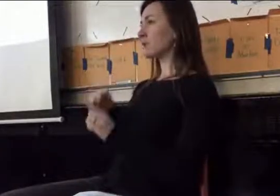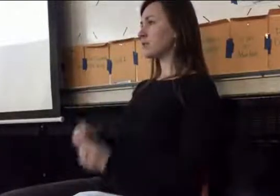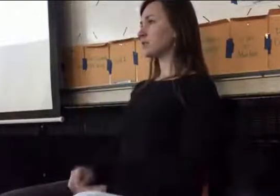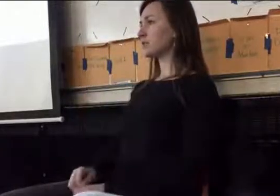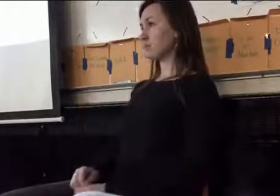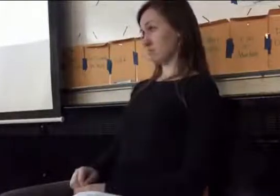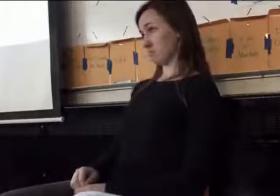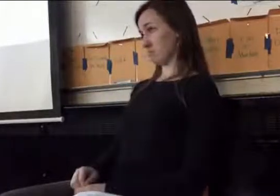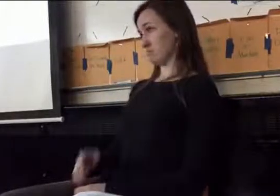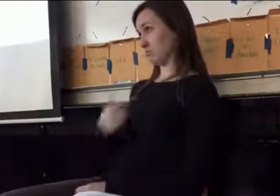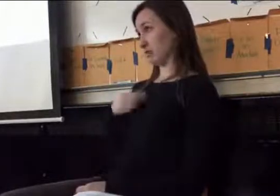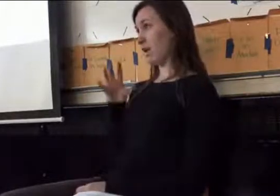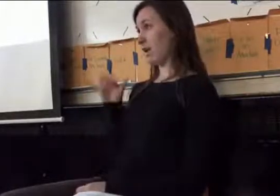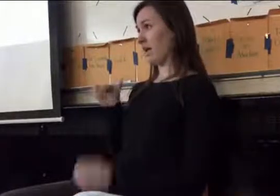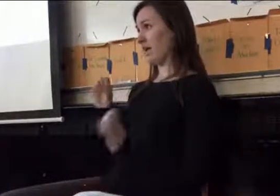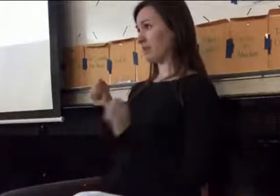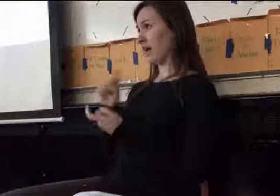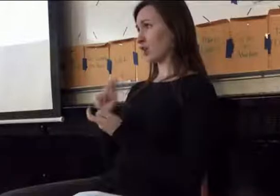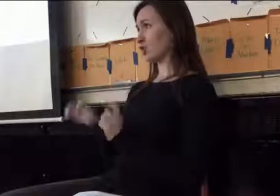change.